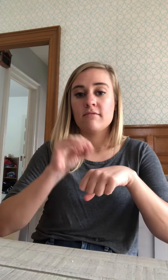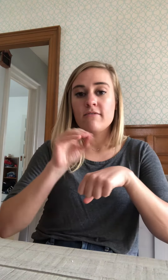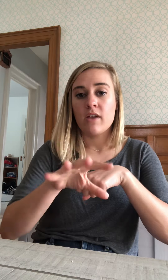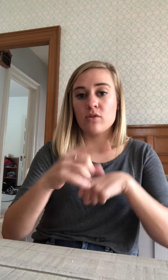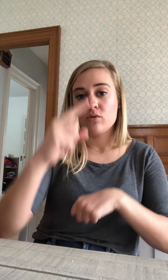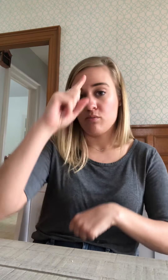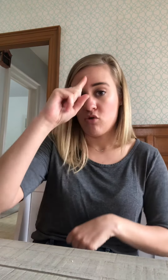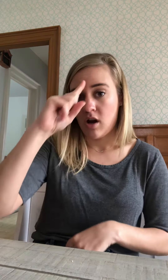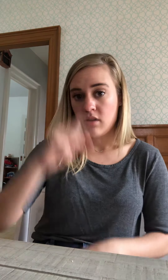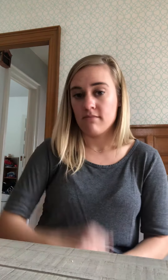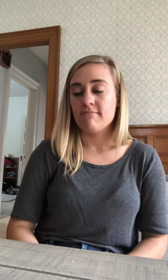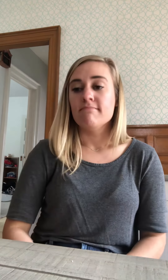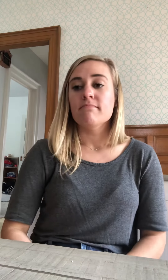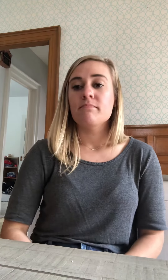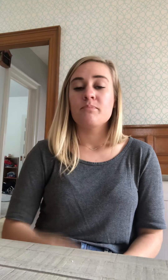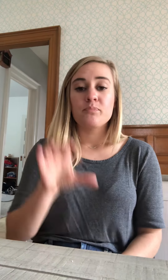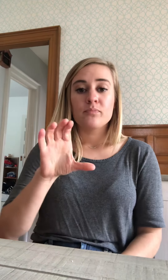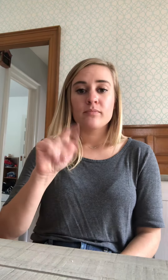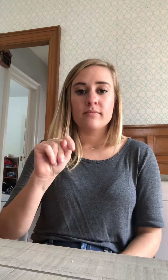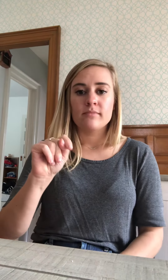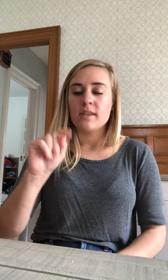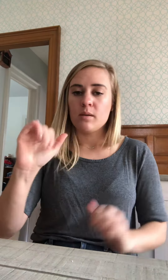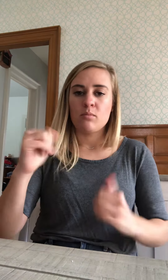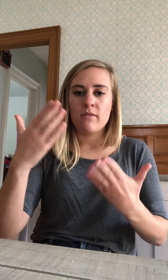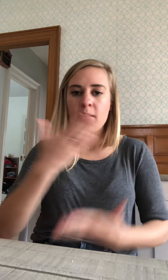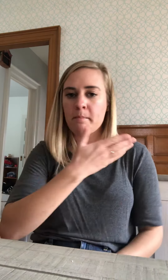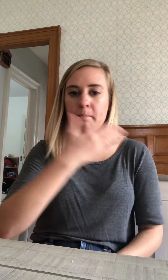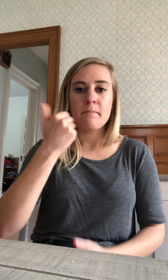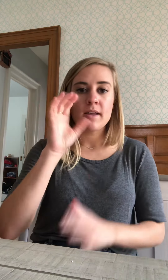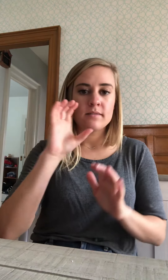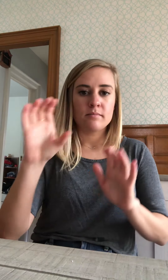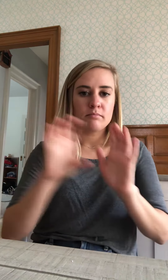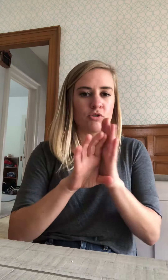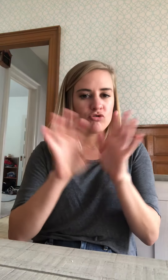CTs provide the best images, no question about it, and that's why we get them most of the time.